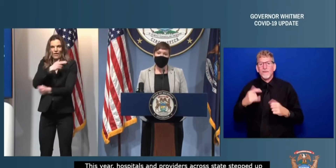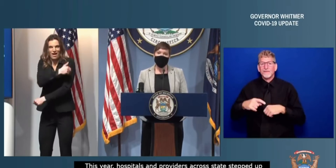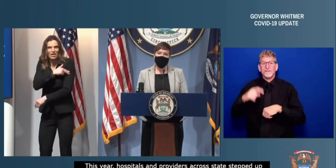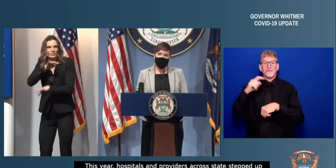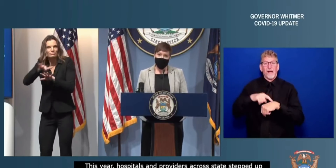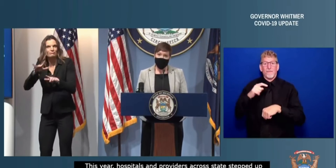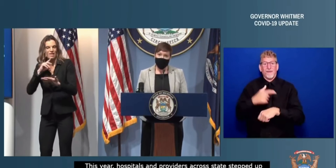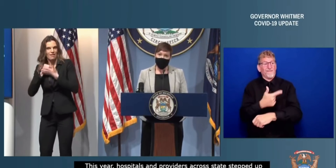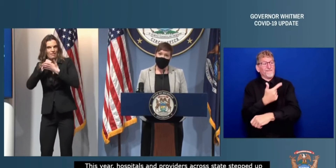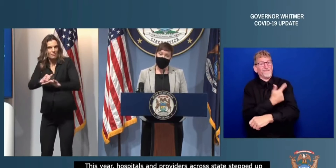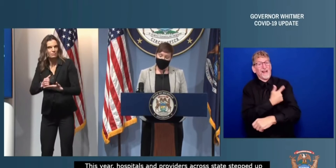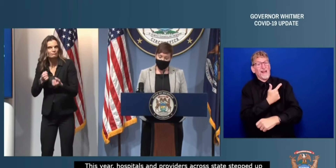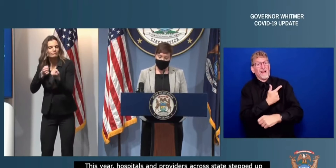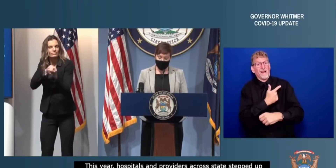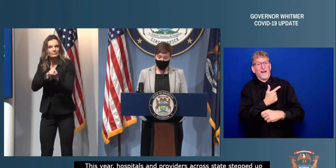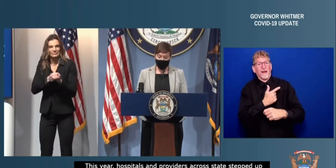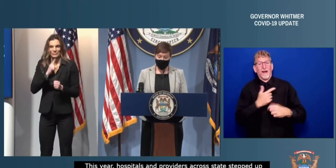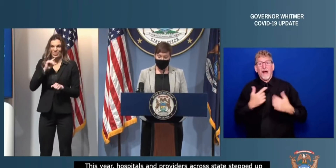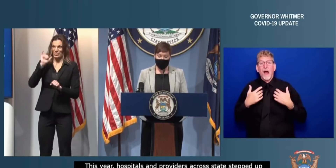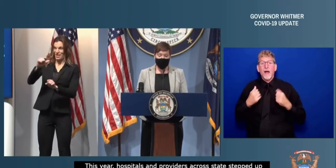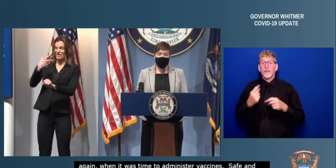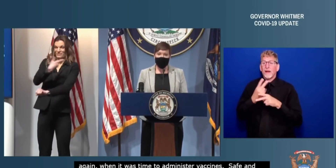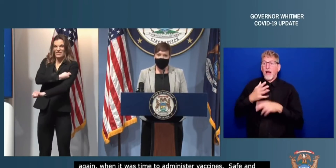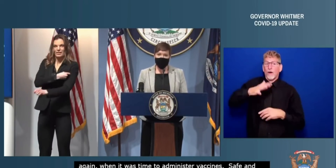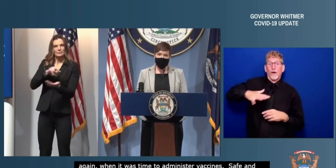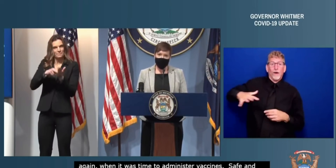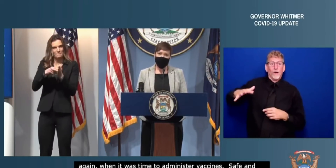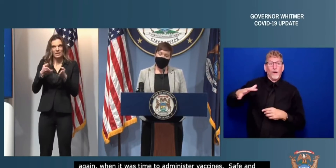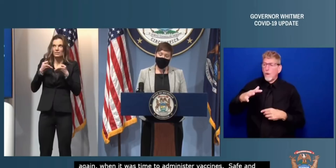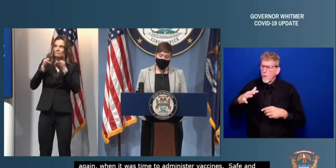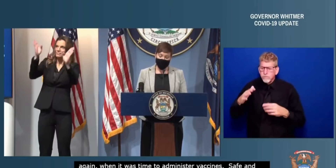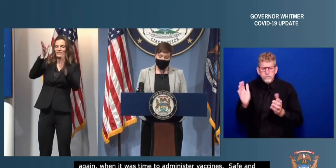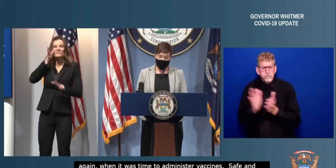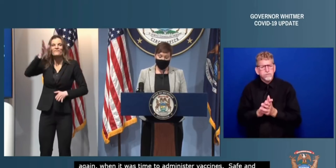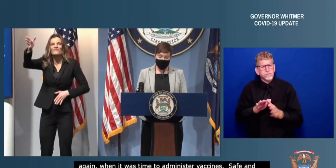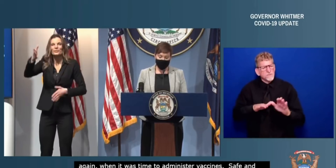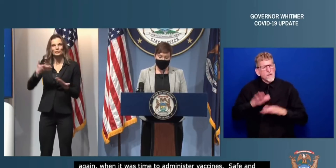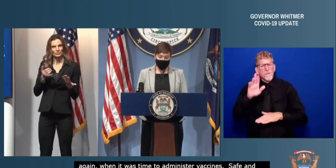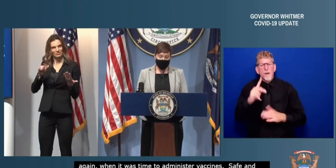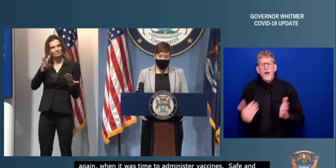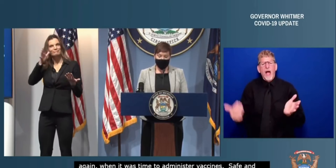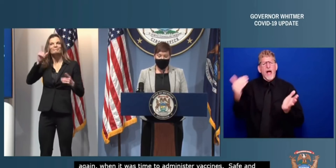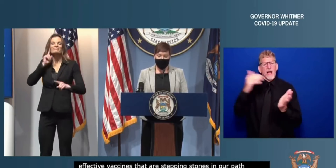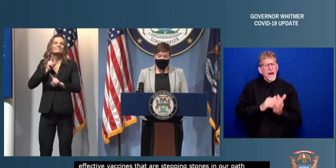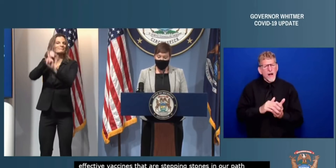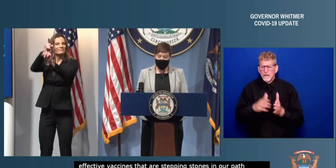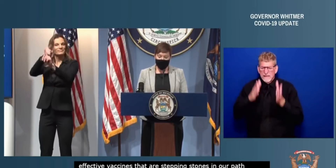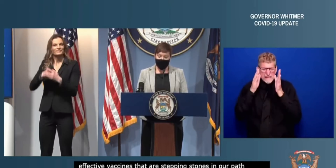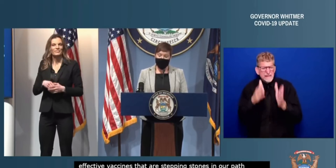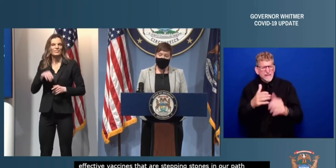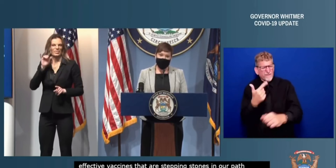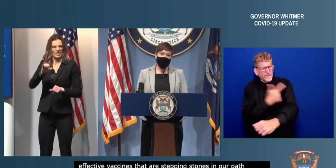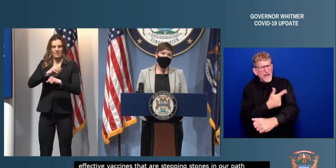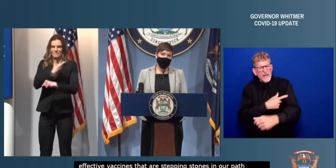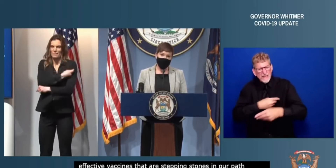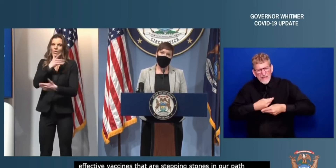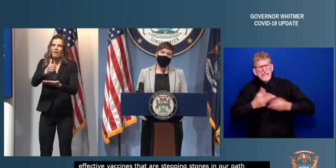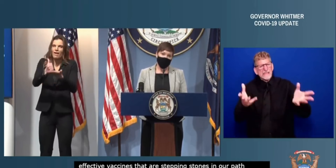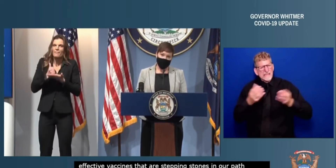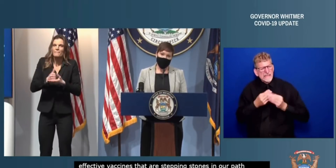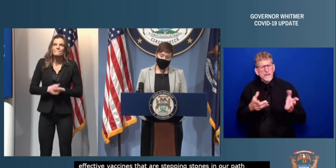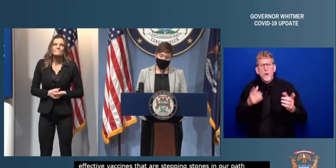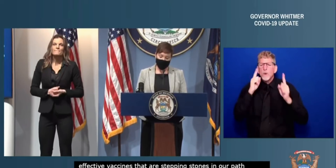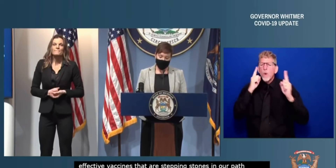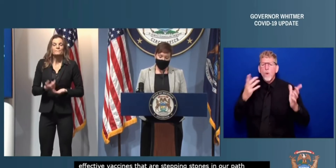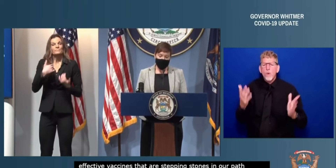vaccines that are stepping stones in our path forward and our best chance to end this pandemic. I don't know if we can ever